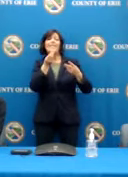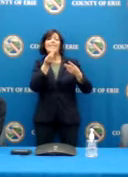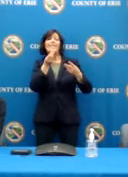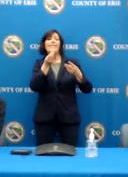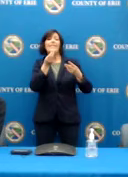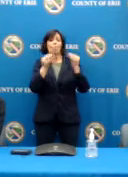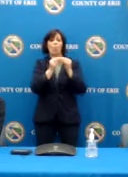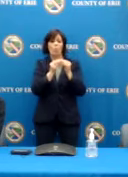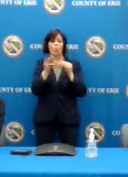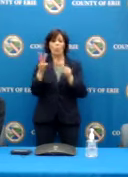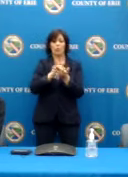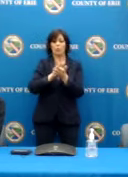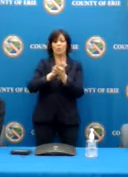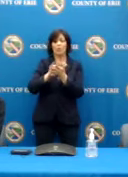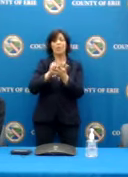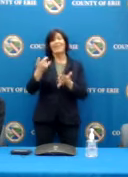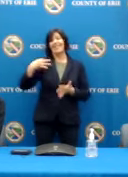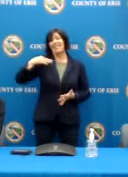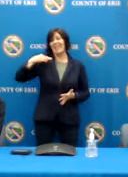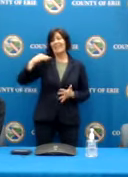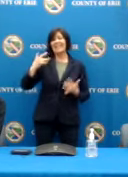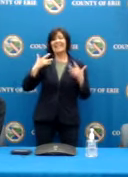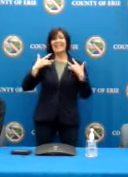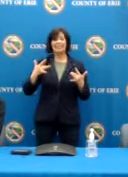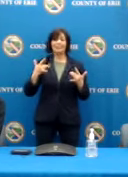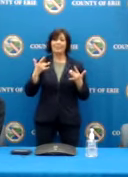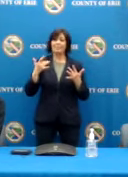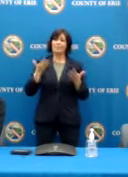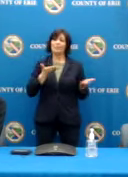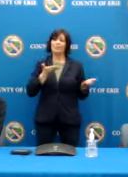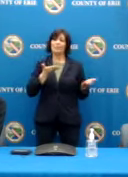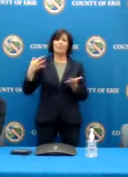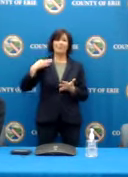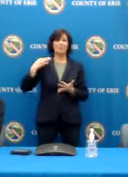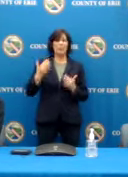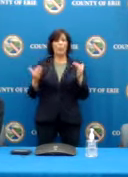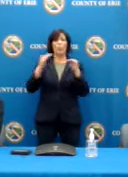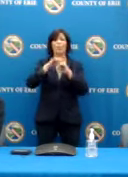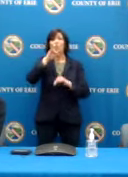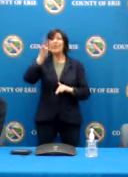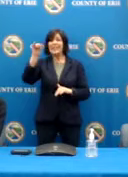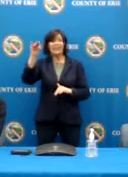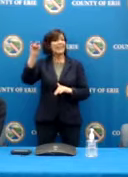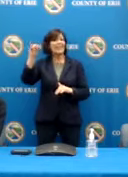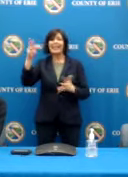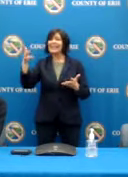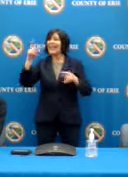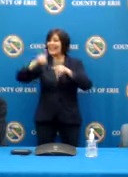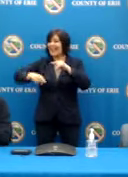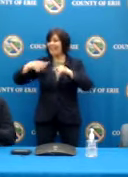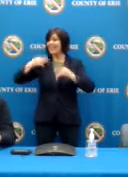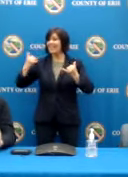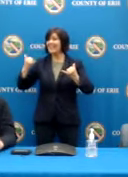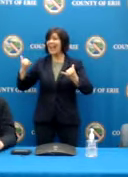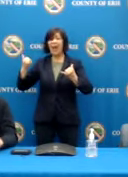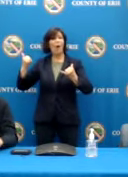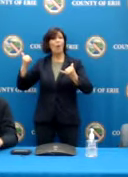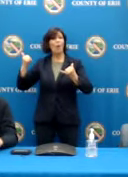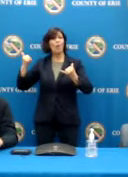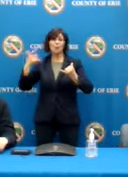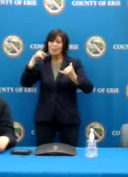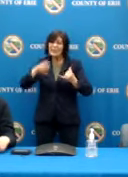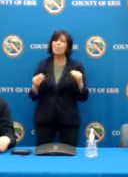volunteers. A lot of their volunteers are over the age normally of 70, and those volunteers, of course, are not showing up as often as they may have because they're staying inside